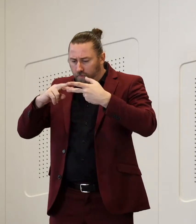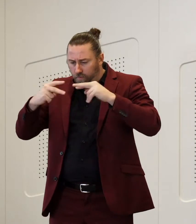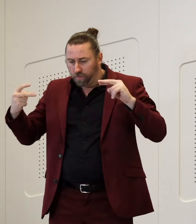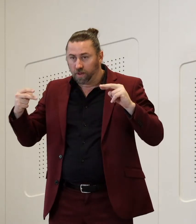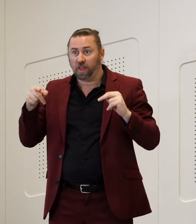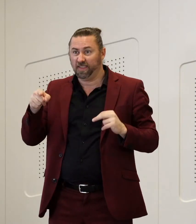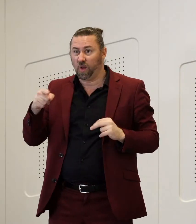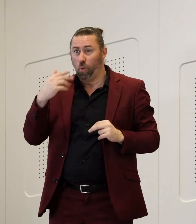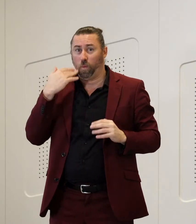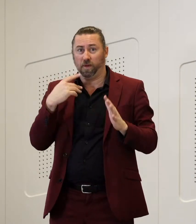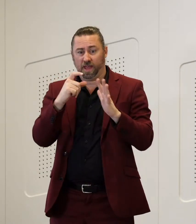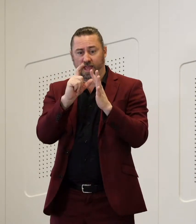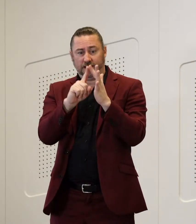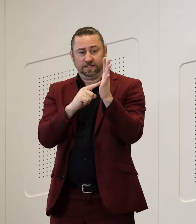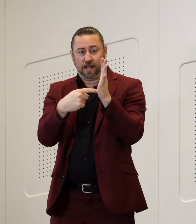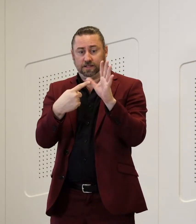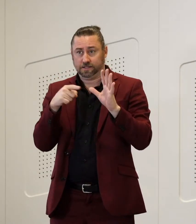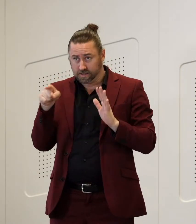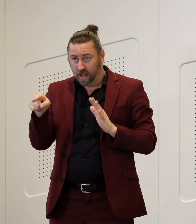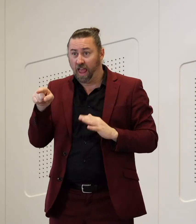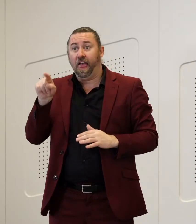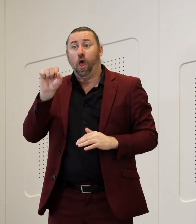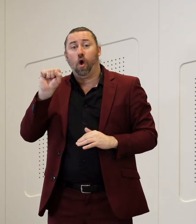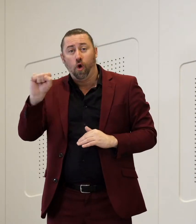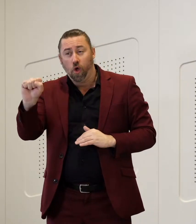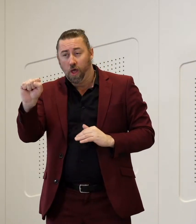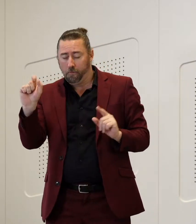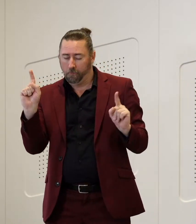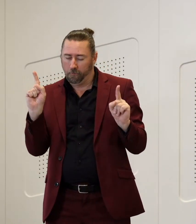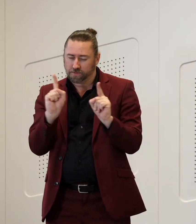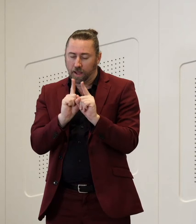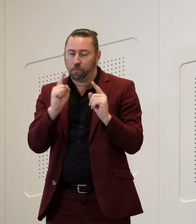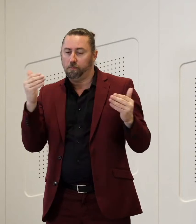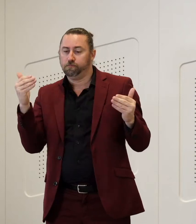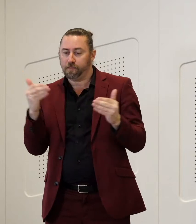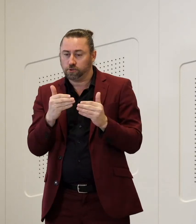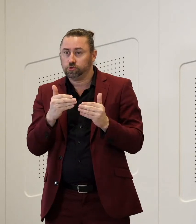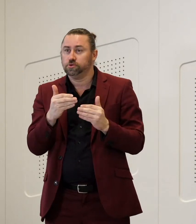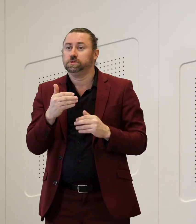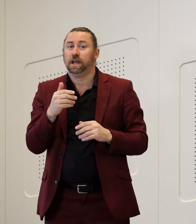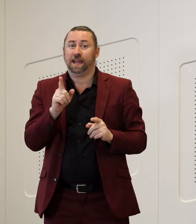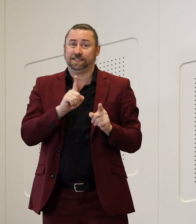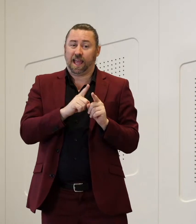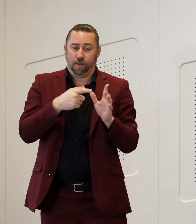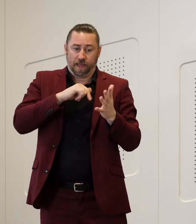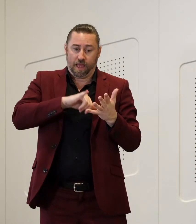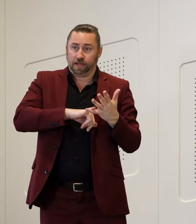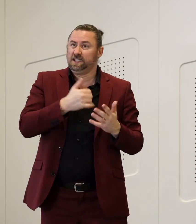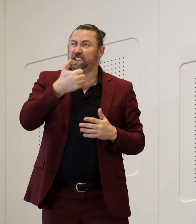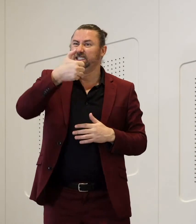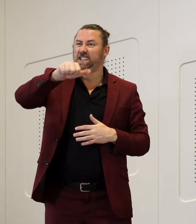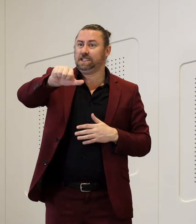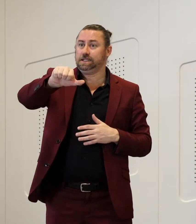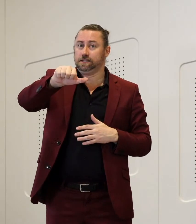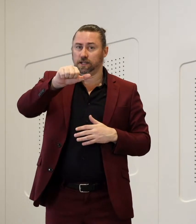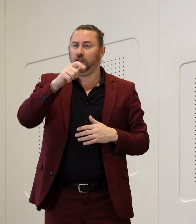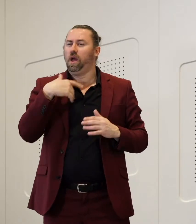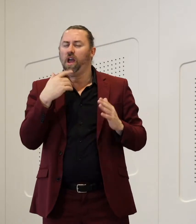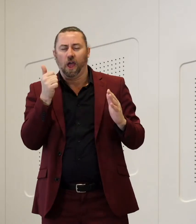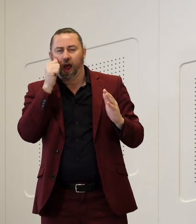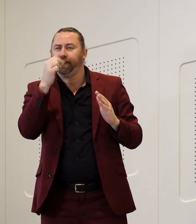Delta variant, and it is exactly the same as around 60 Delta variants that have been loaded up on the